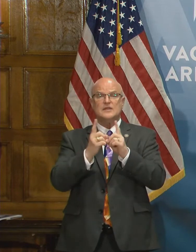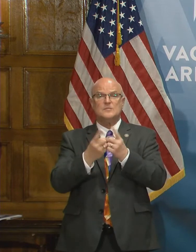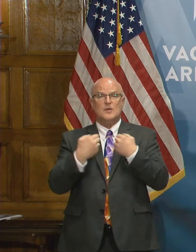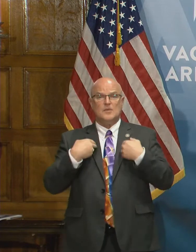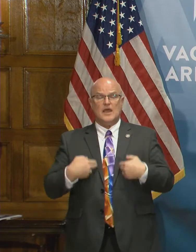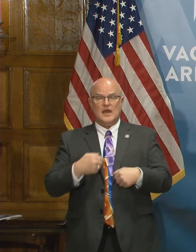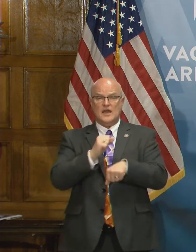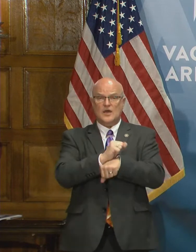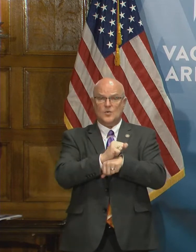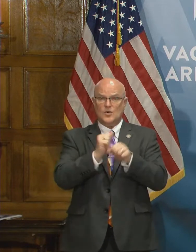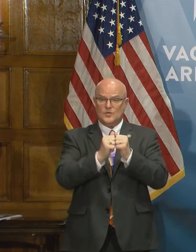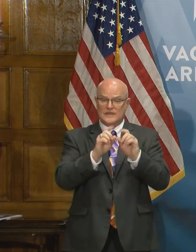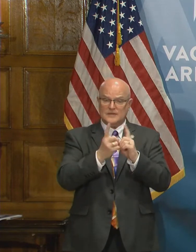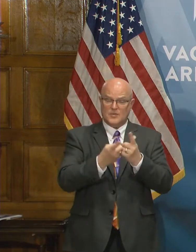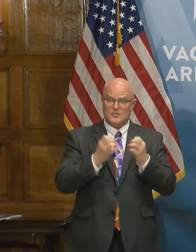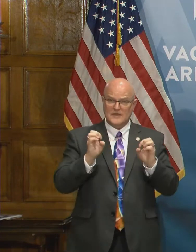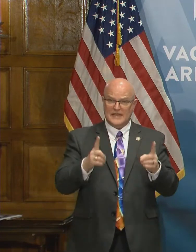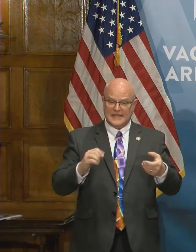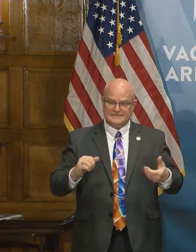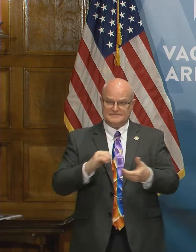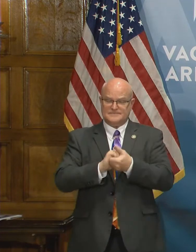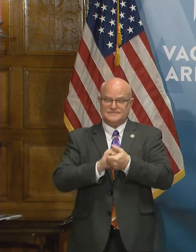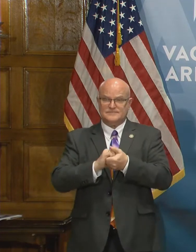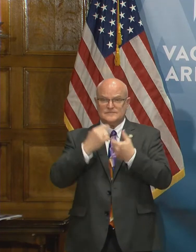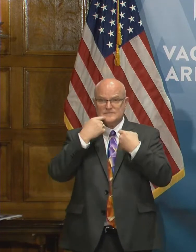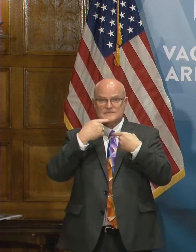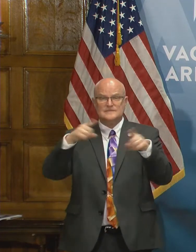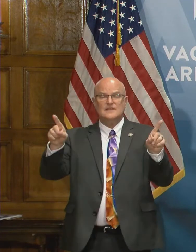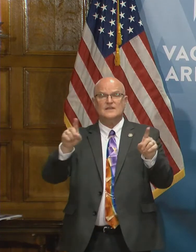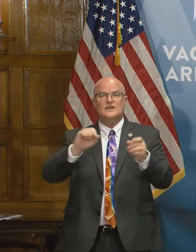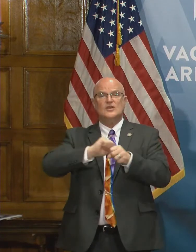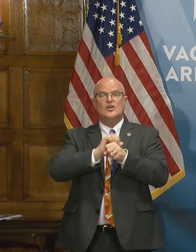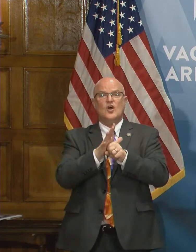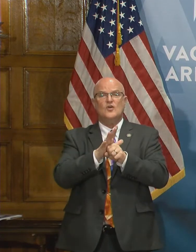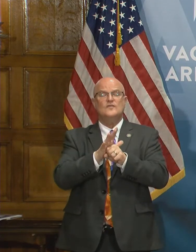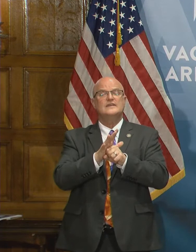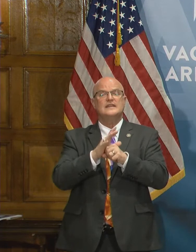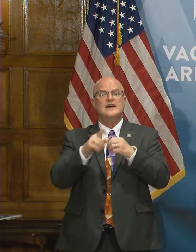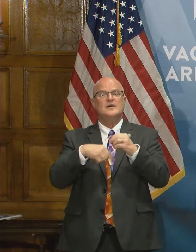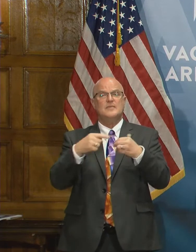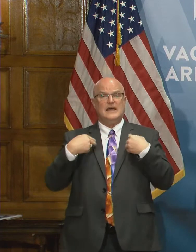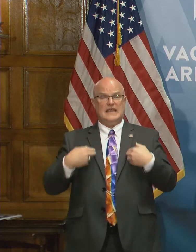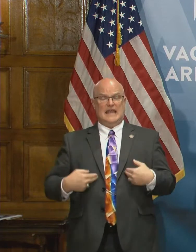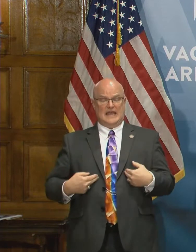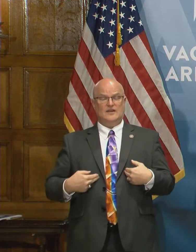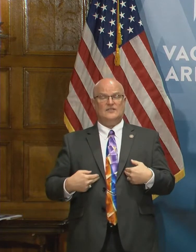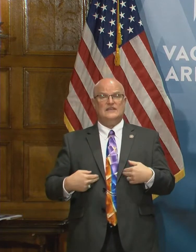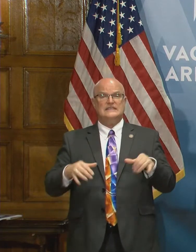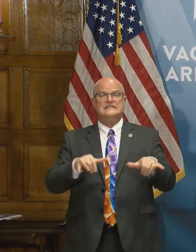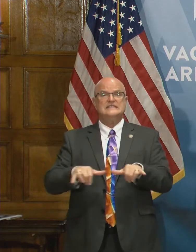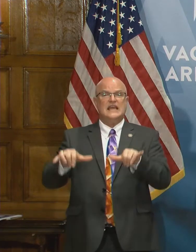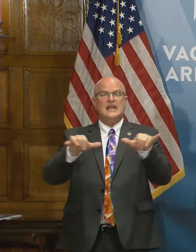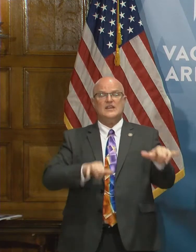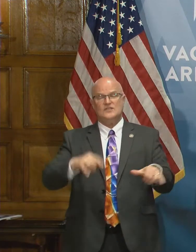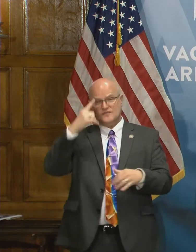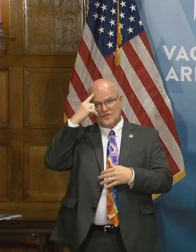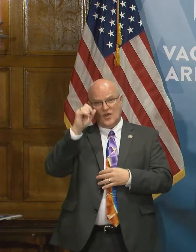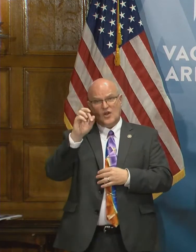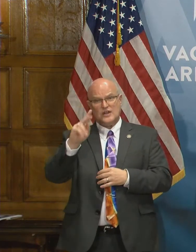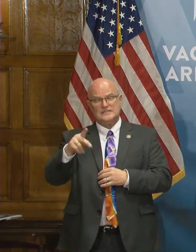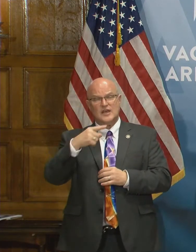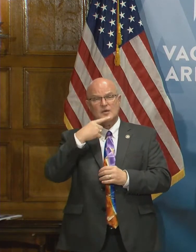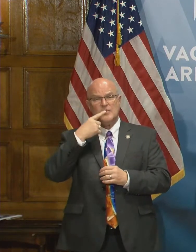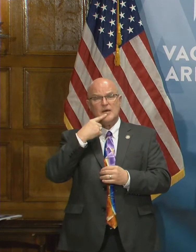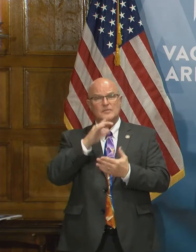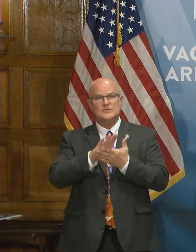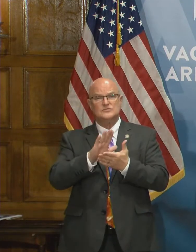has worked with the Department of Education to issue COVID-19 communication about health standards for Arkansas public schools pursuant to Arkansas